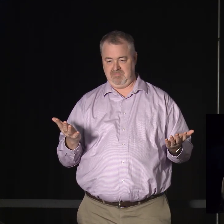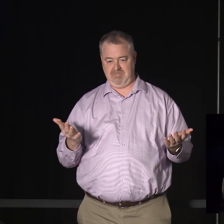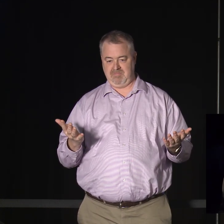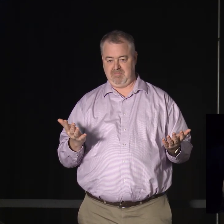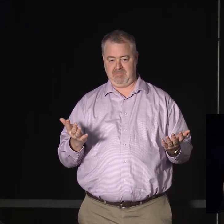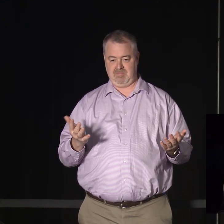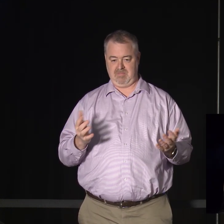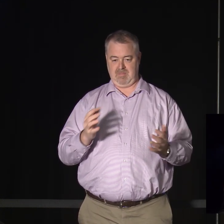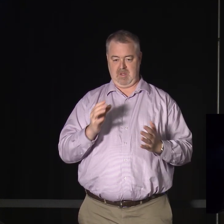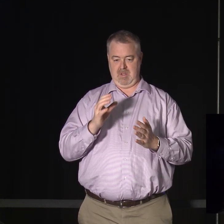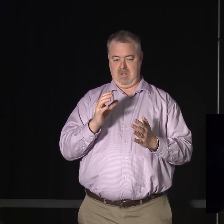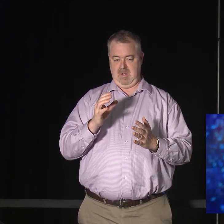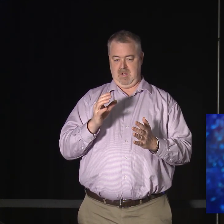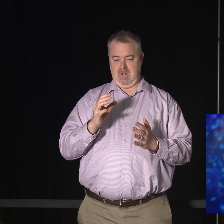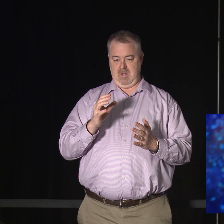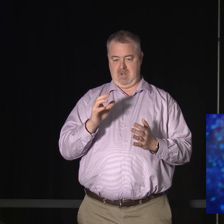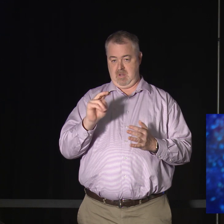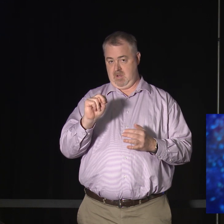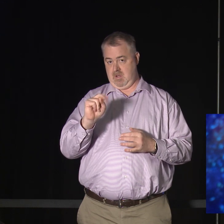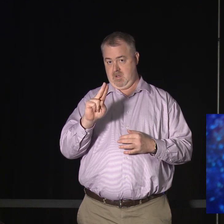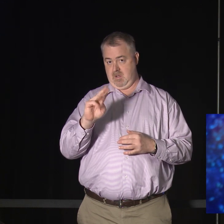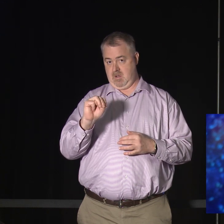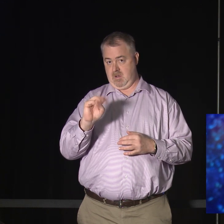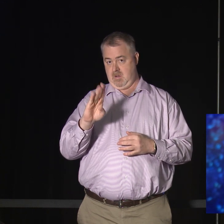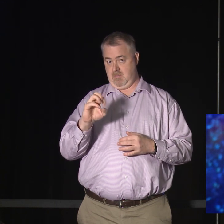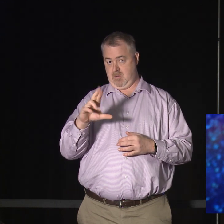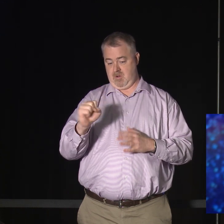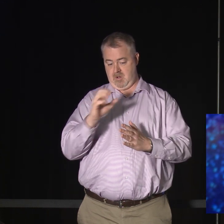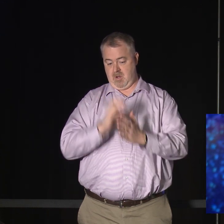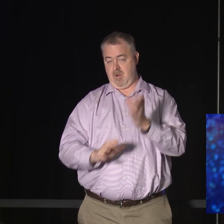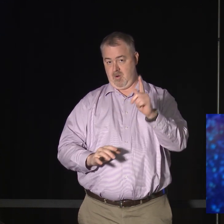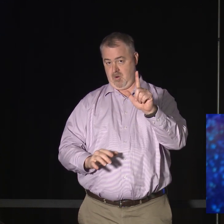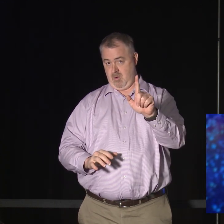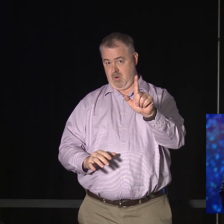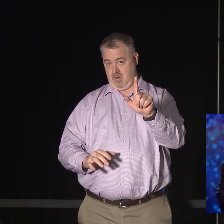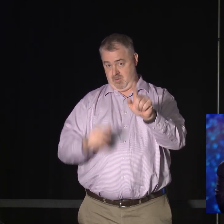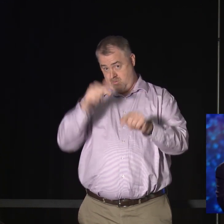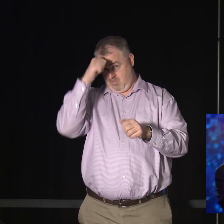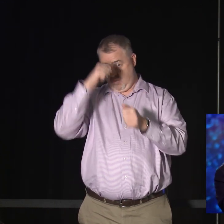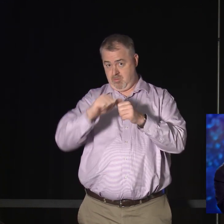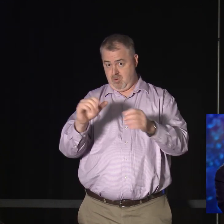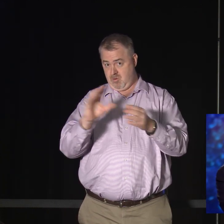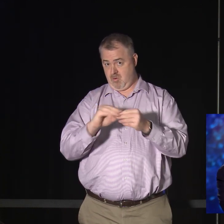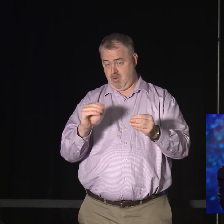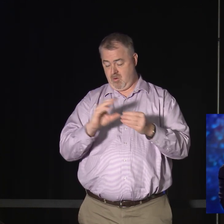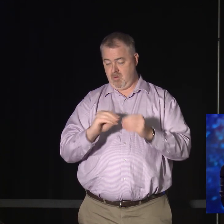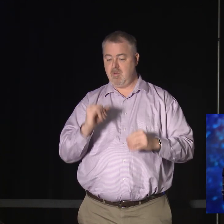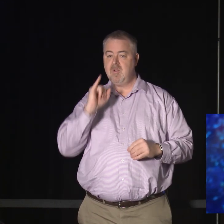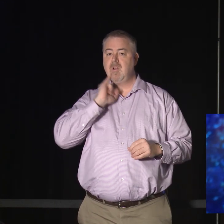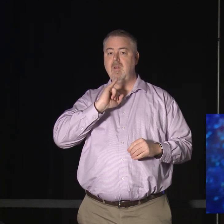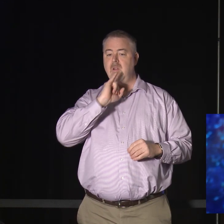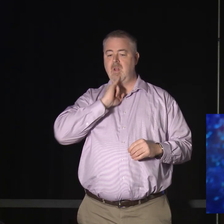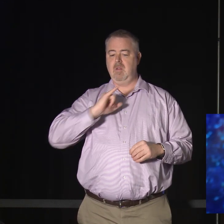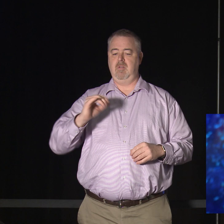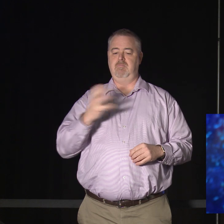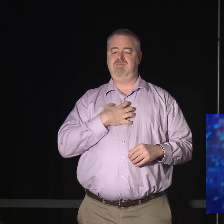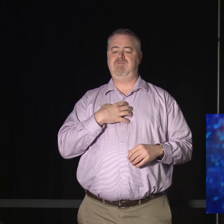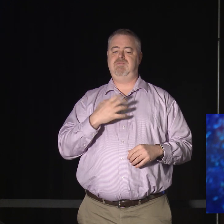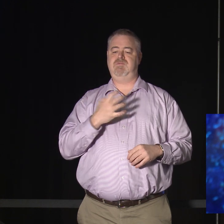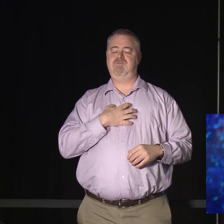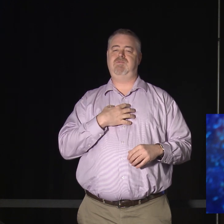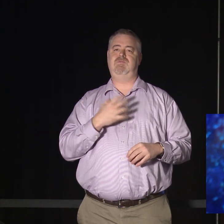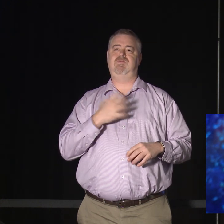the 21st chapter of Numbers, you remember the story. The Israelites began to complain about